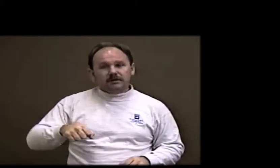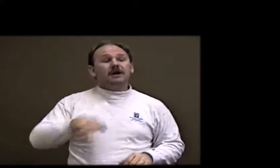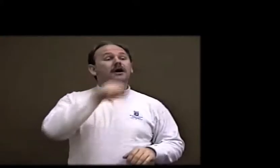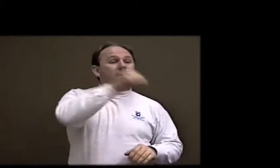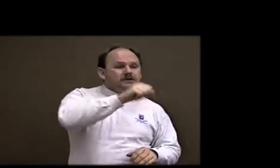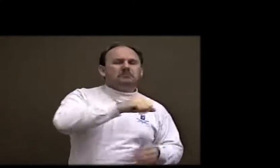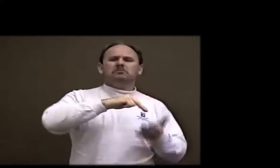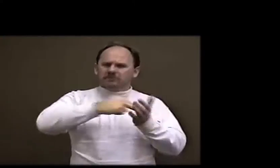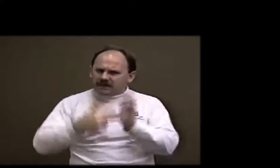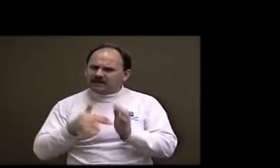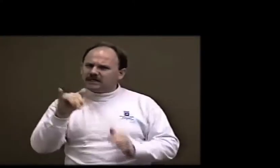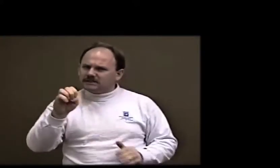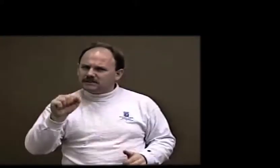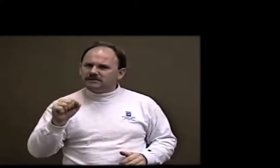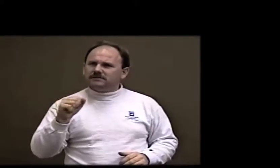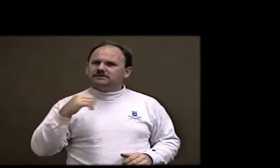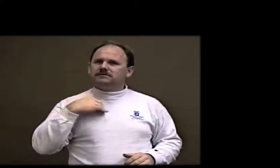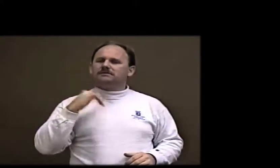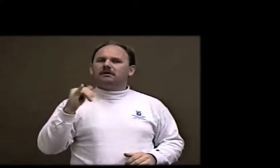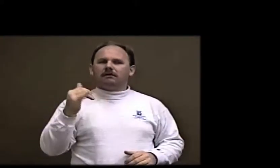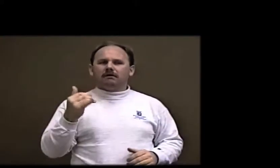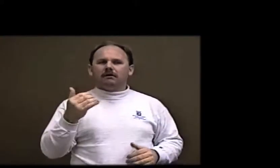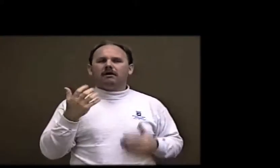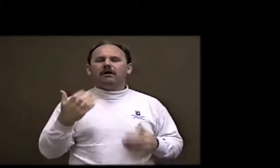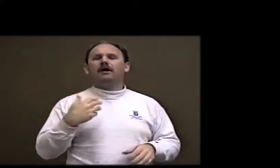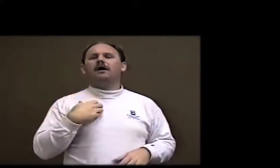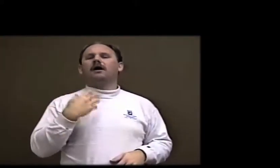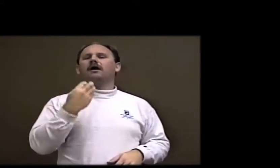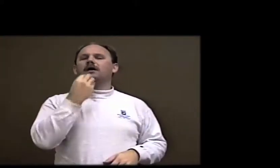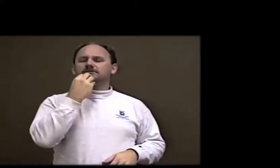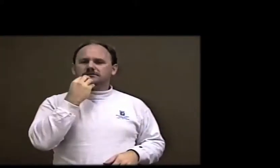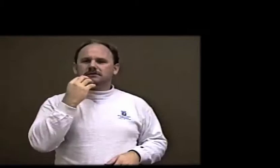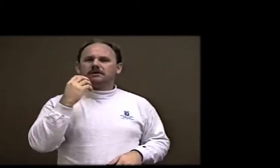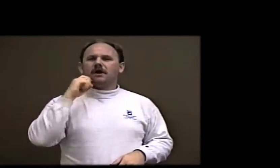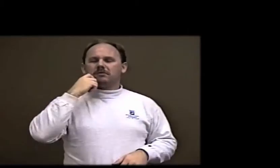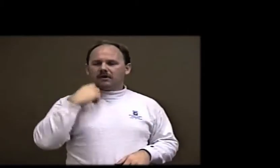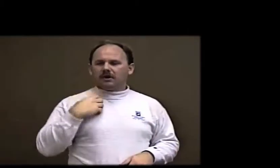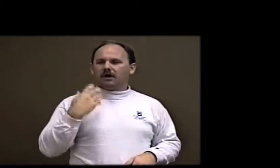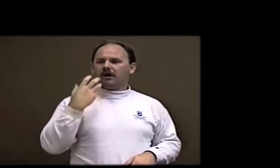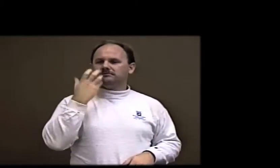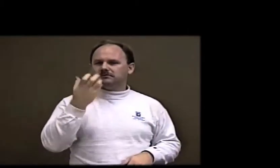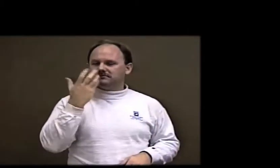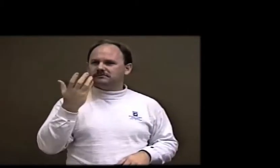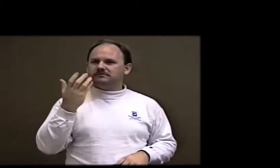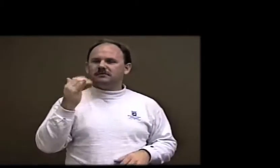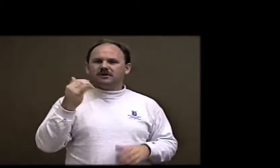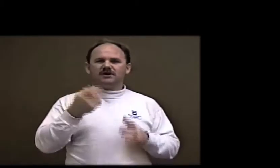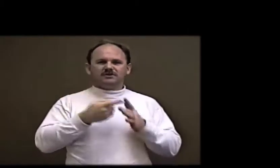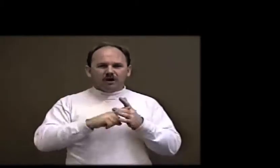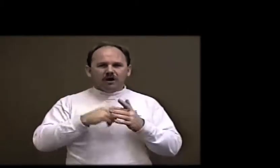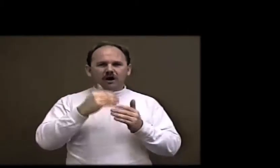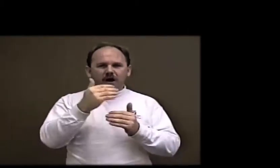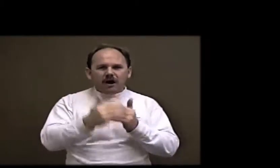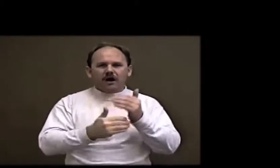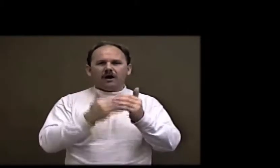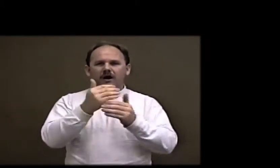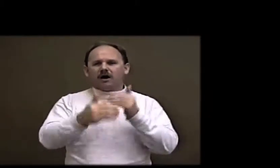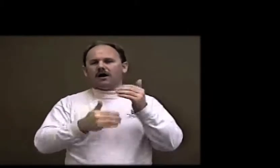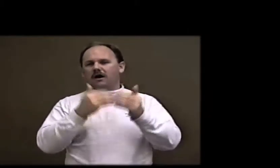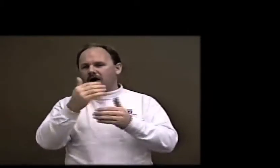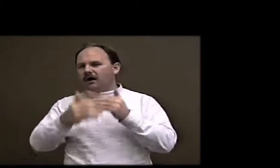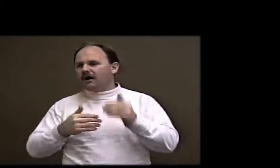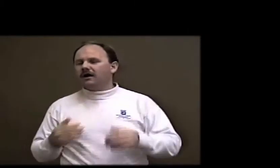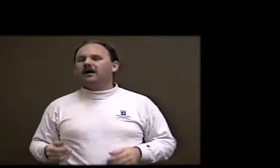Since I entered the Institute, I've been learning more English and how to transition between the two languages. Since I've arrived here in America, I've been